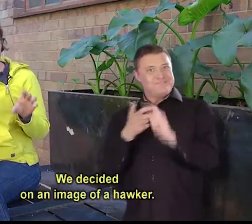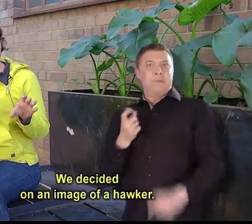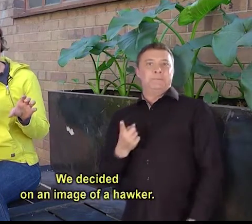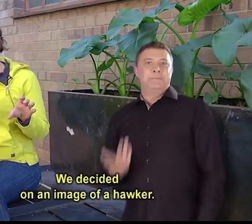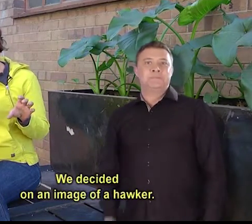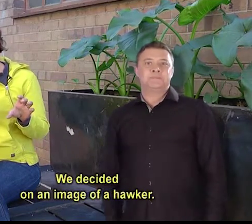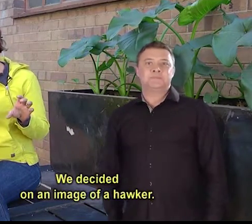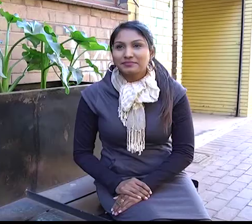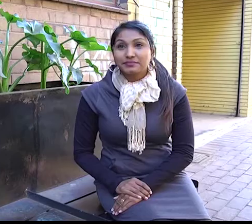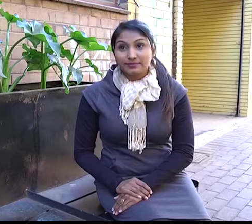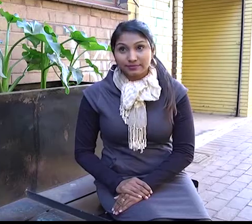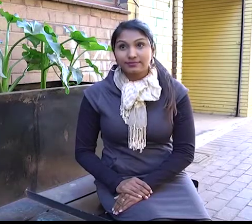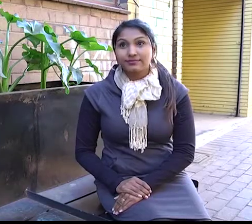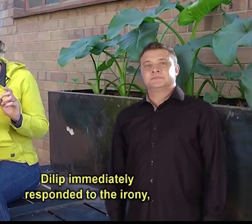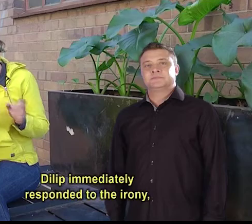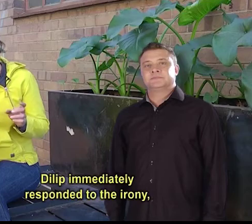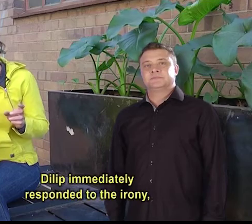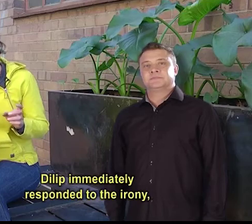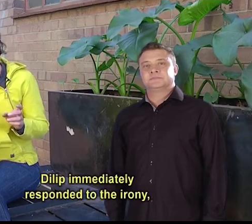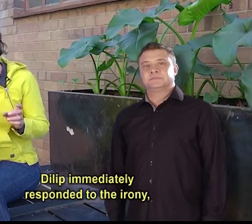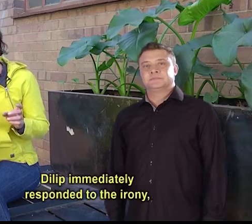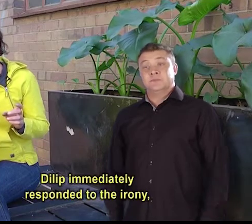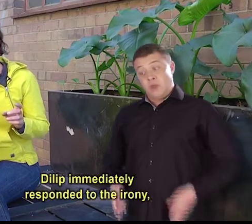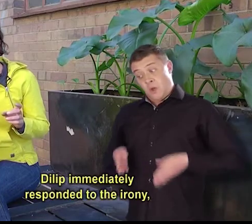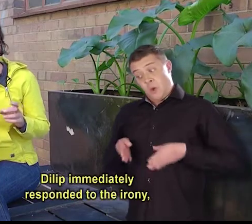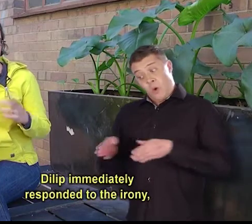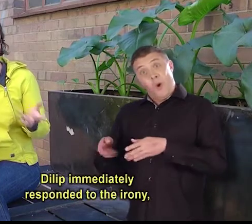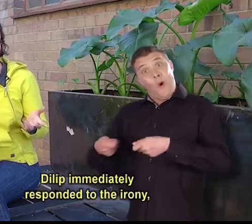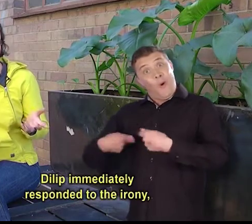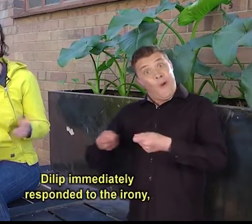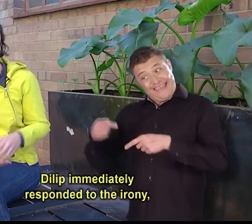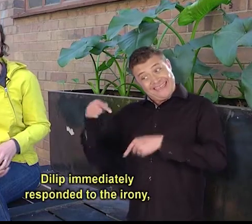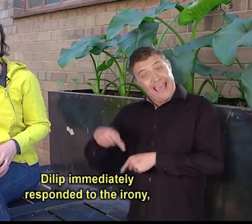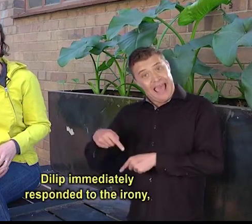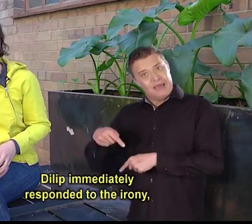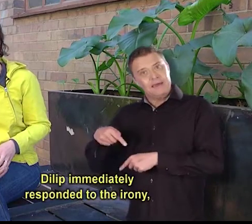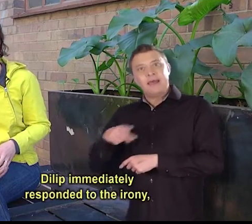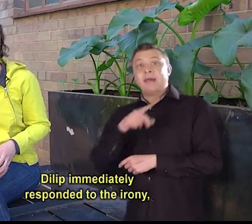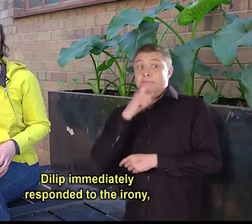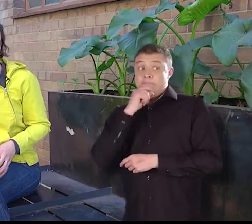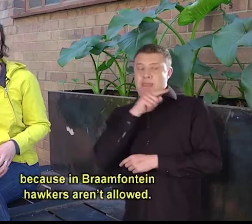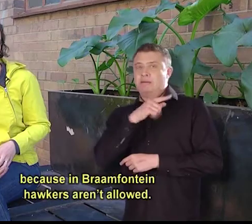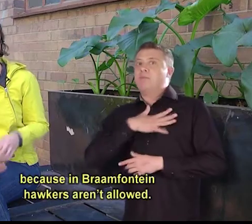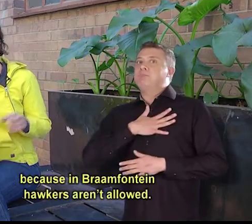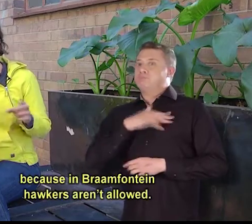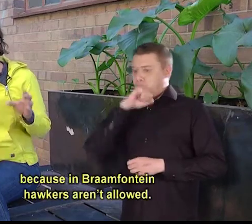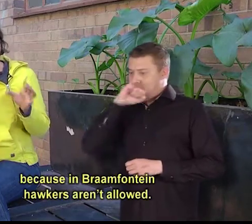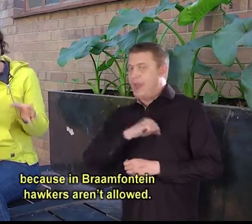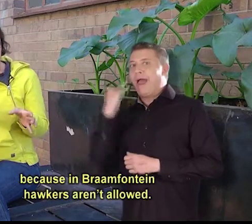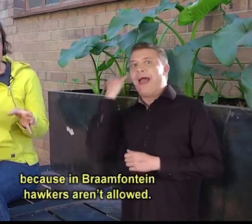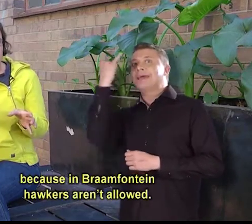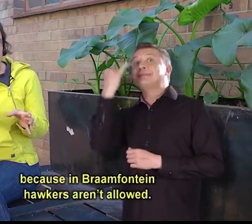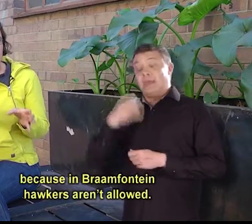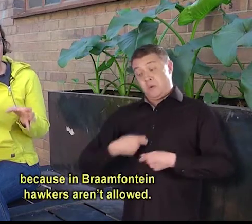And we decided on an image of a hawker. And Dilip immediately responded to the irony of the work that